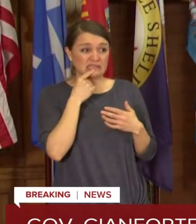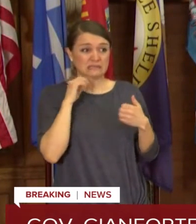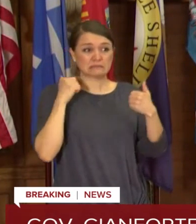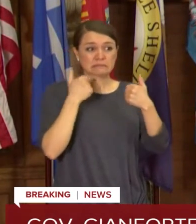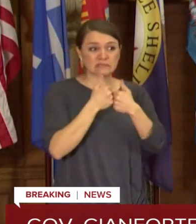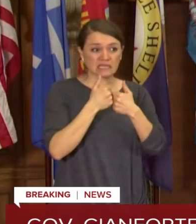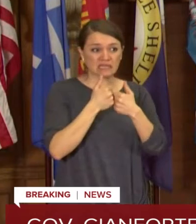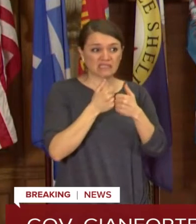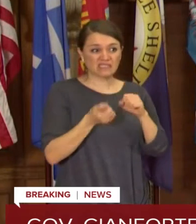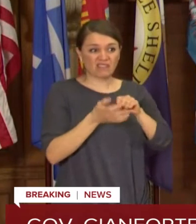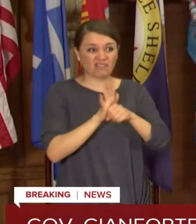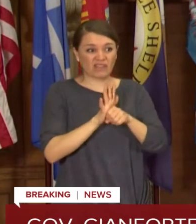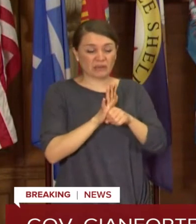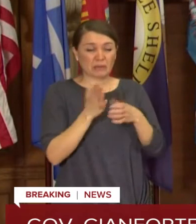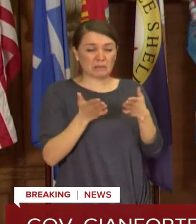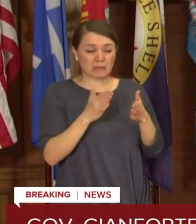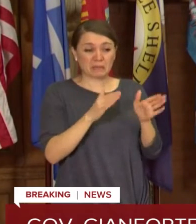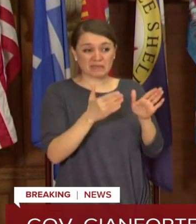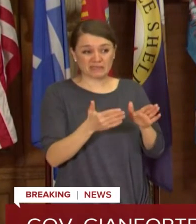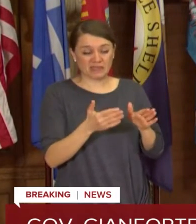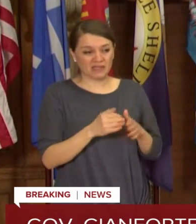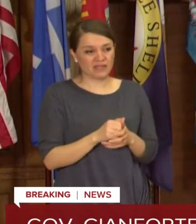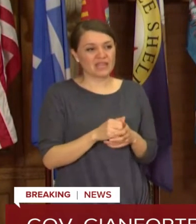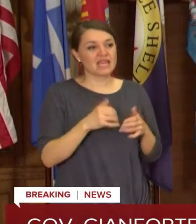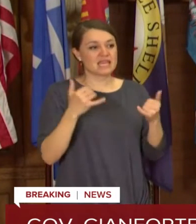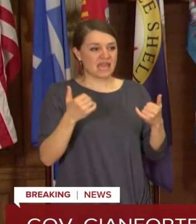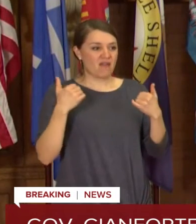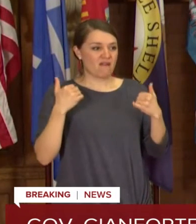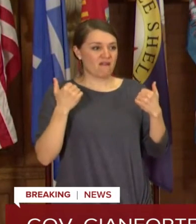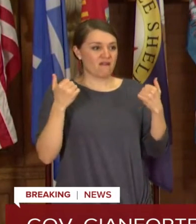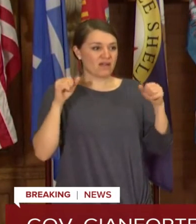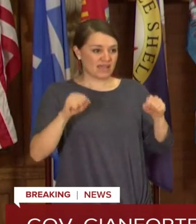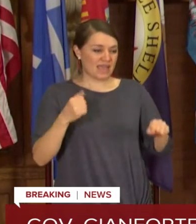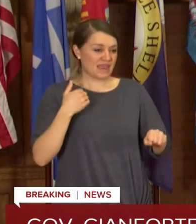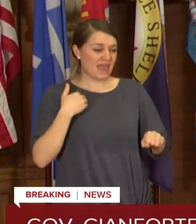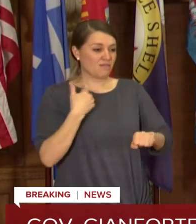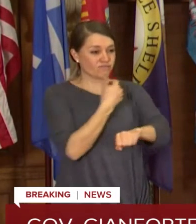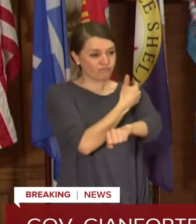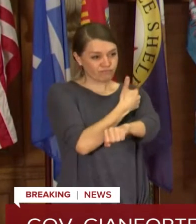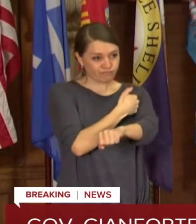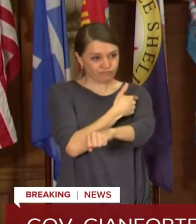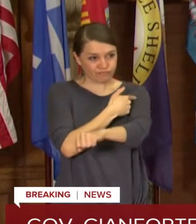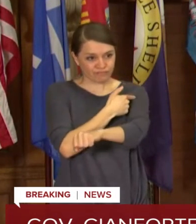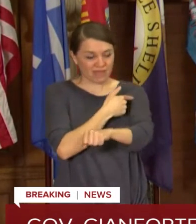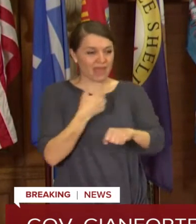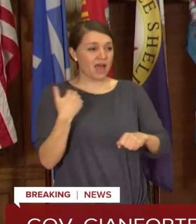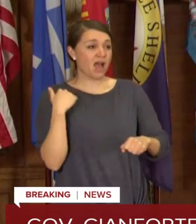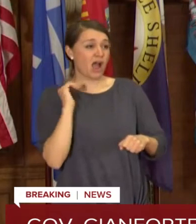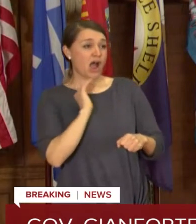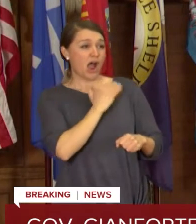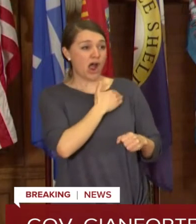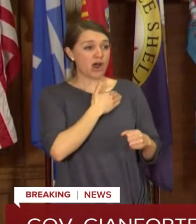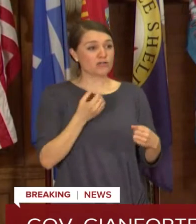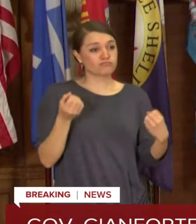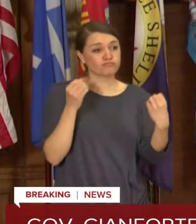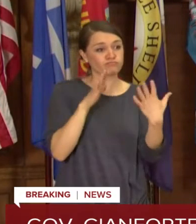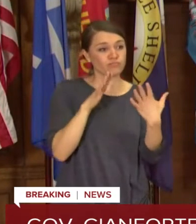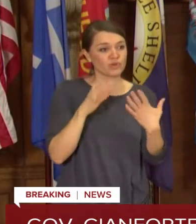the virus are now eligible to receive the vaccine. This approach is saving lives and